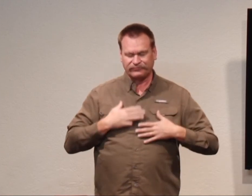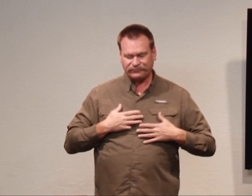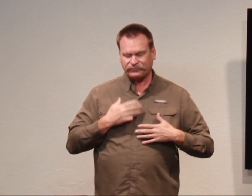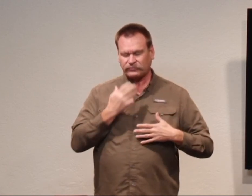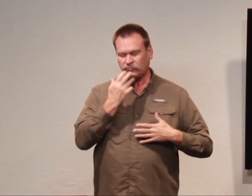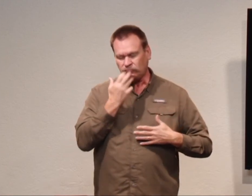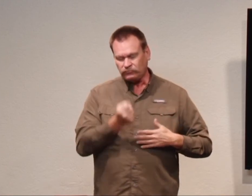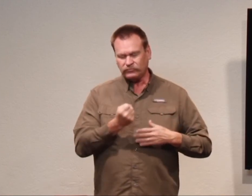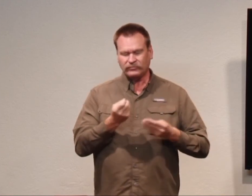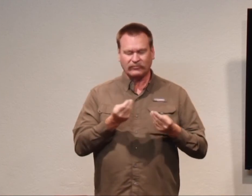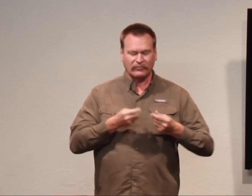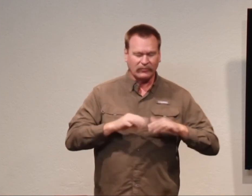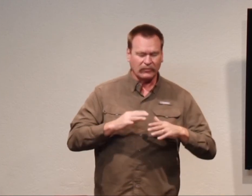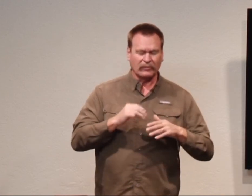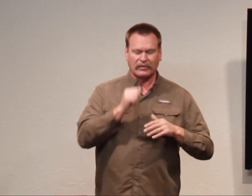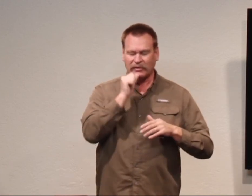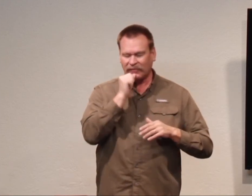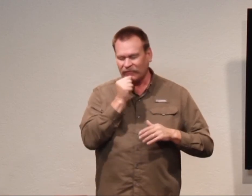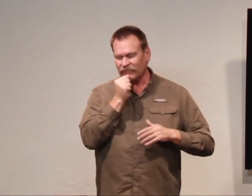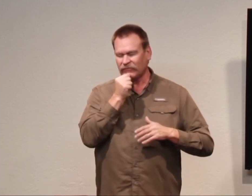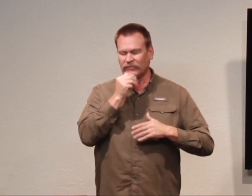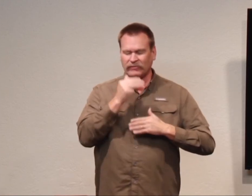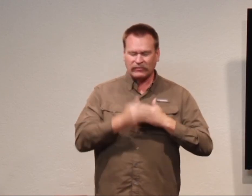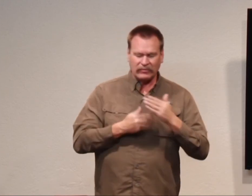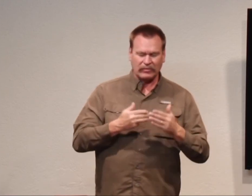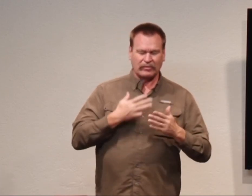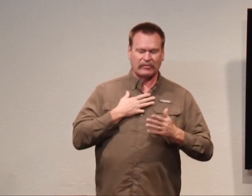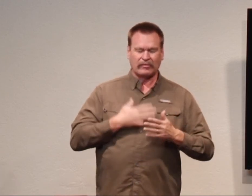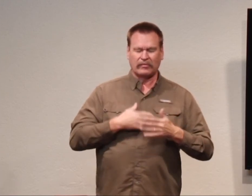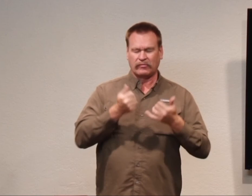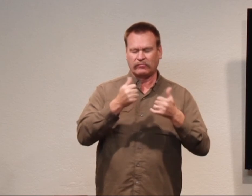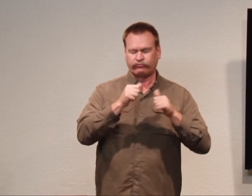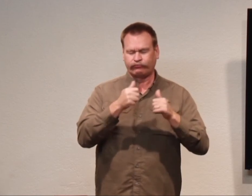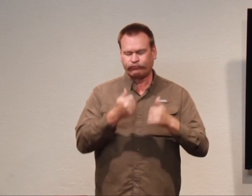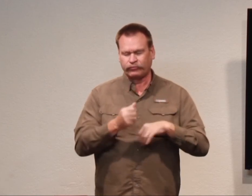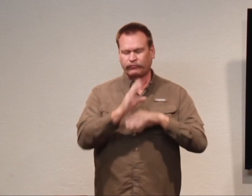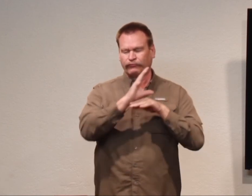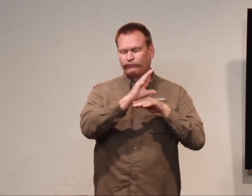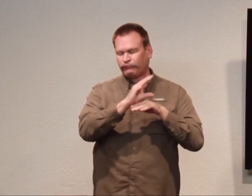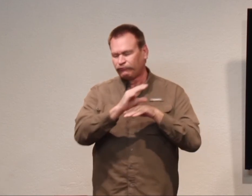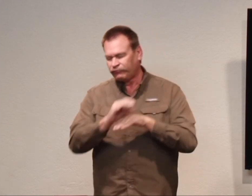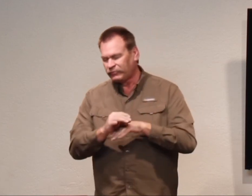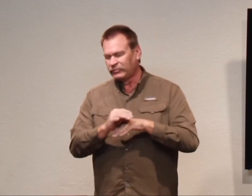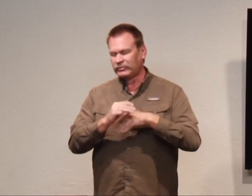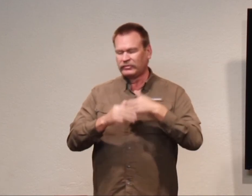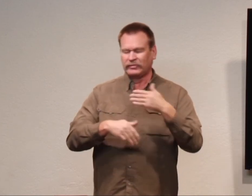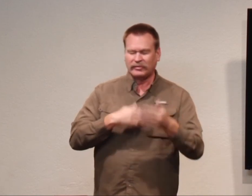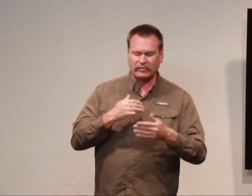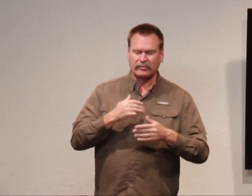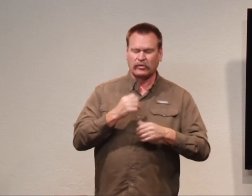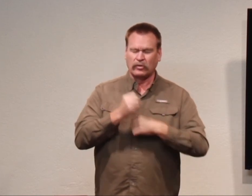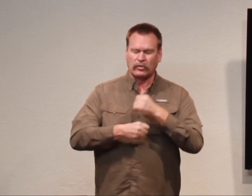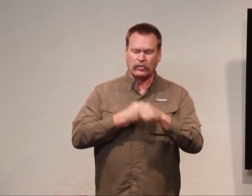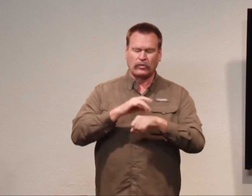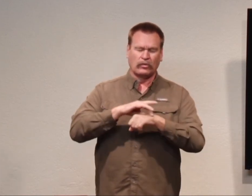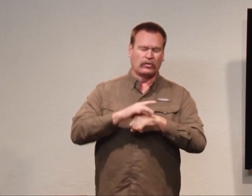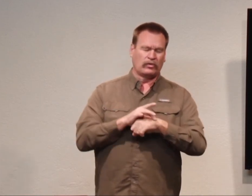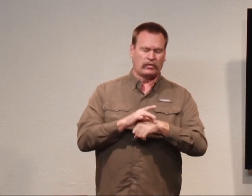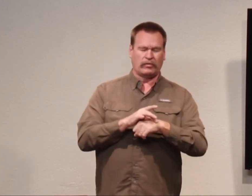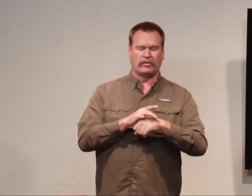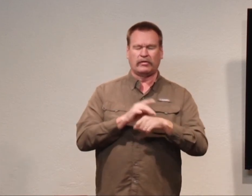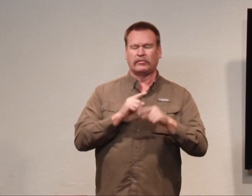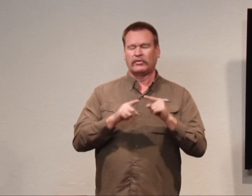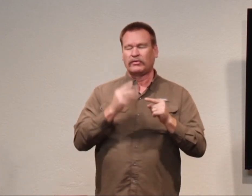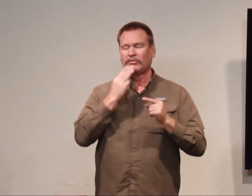We know that these illnesses are part of the curse that Adam and Eve received after they sinned. Our bodies deteriorate, we fall